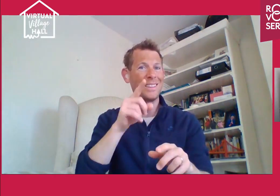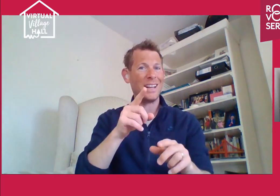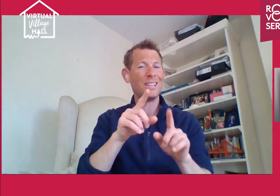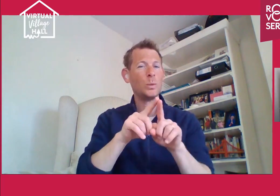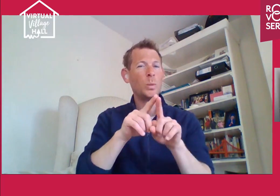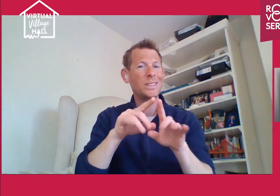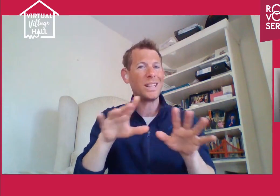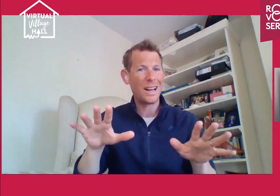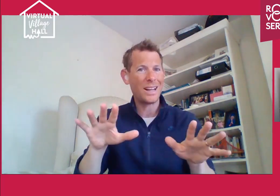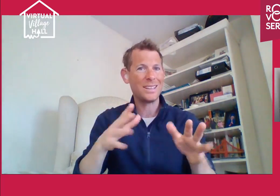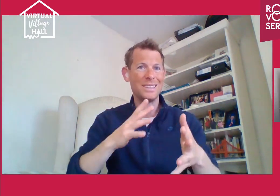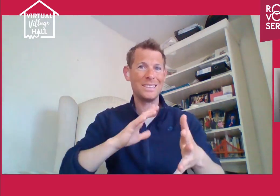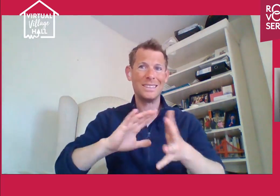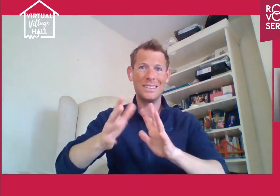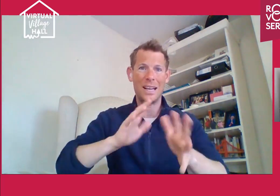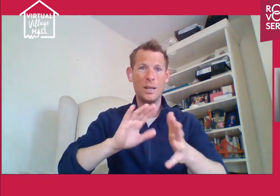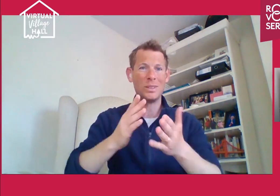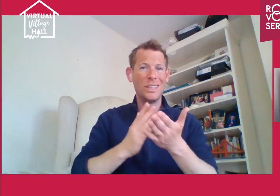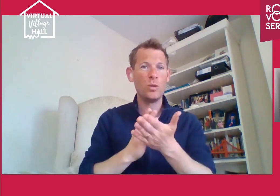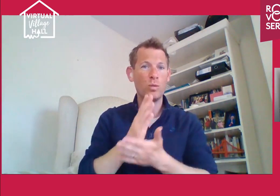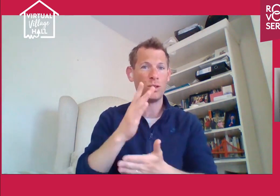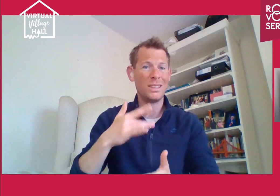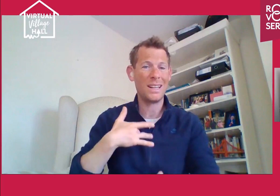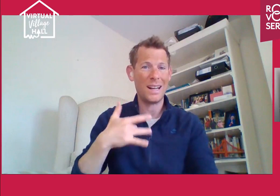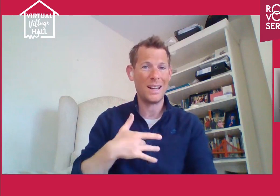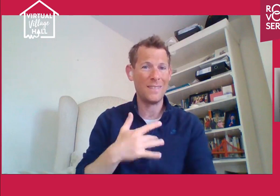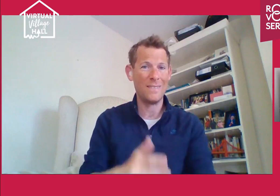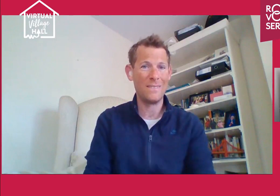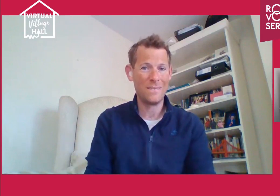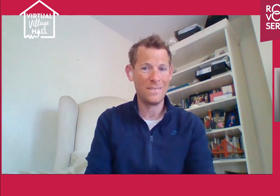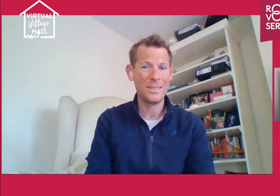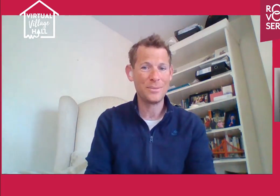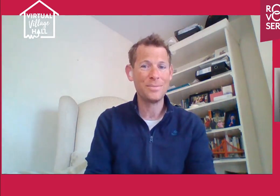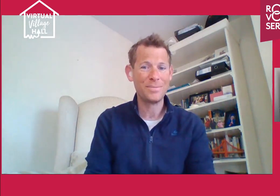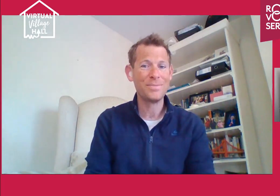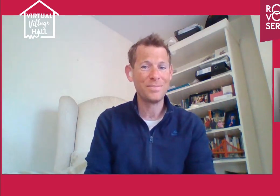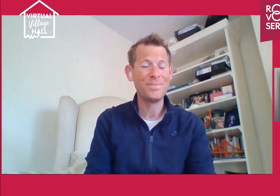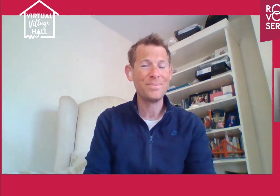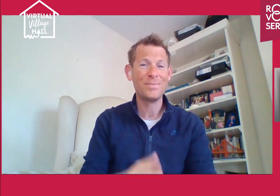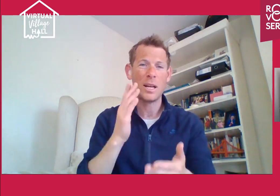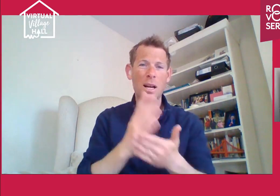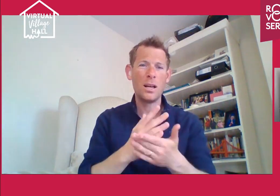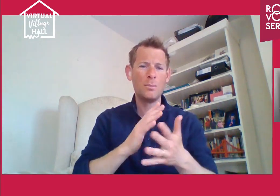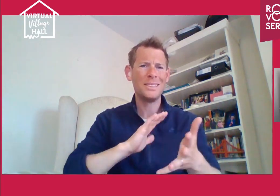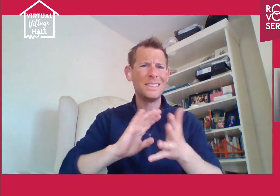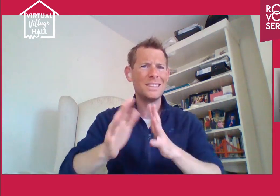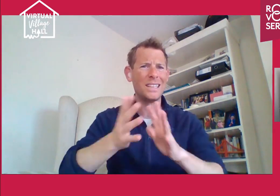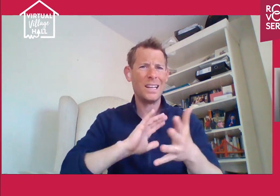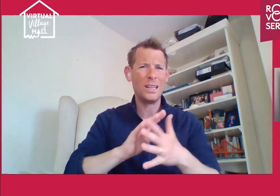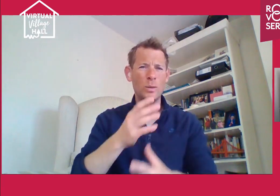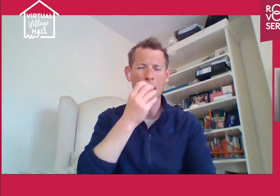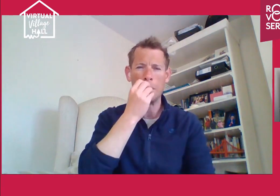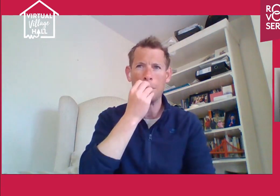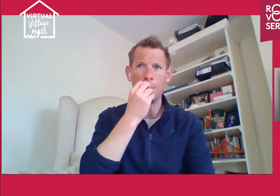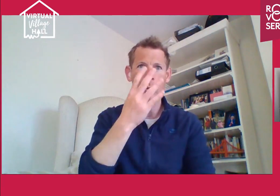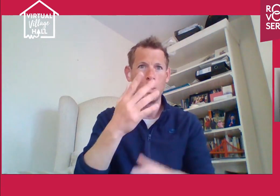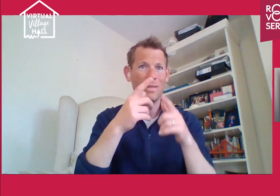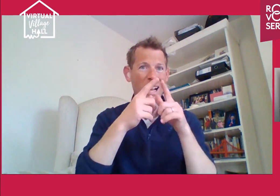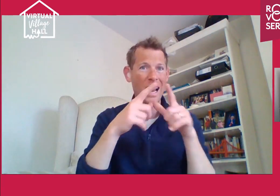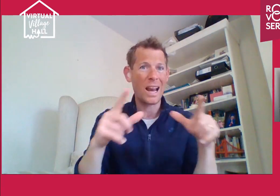but don't panic. You can just enjoy watching the sign and to experience what it's like in real life. Sign language